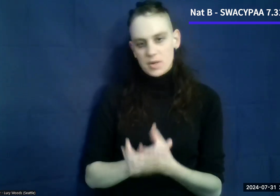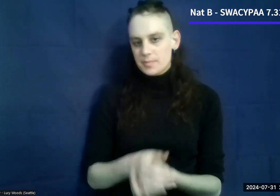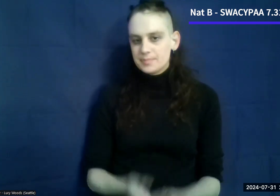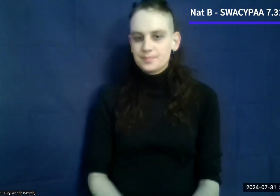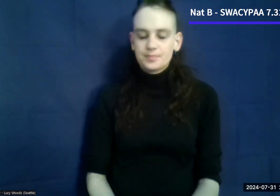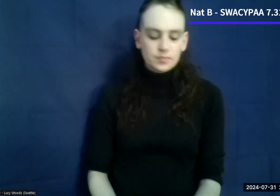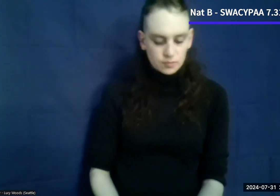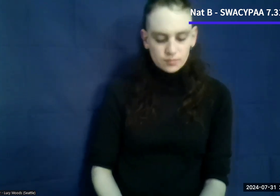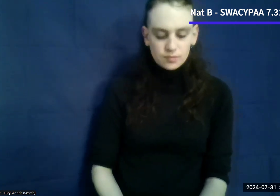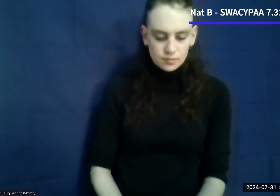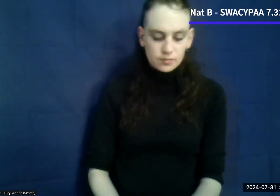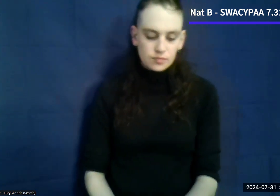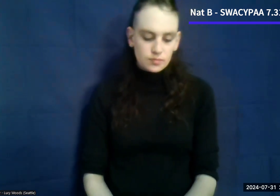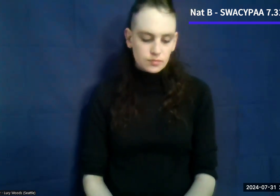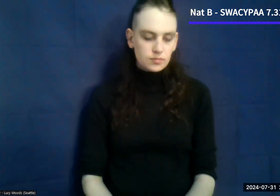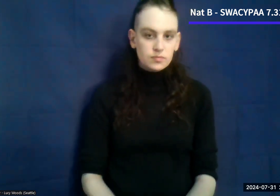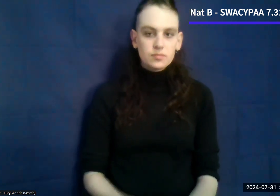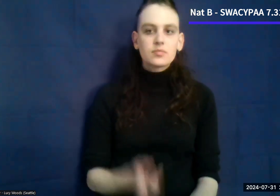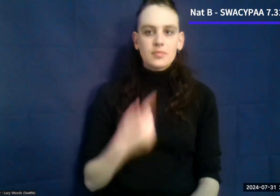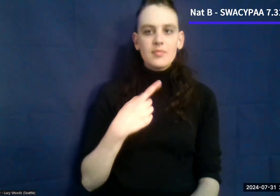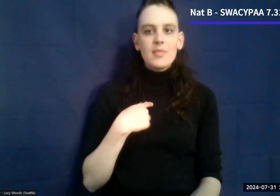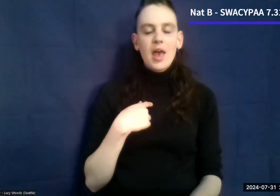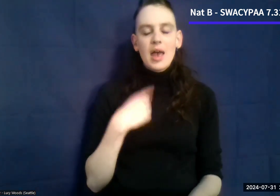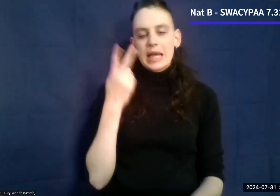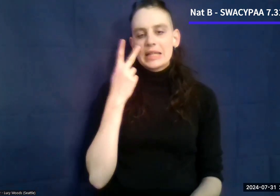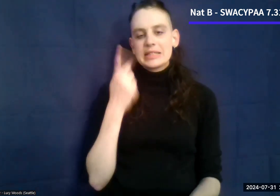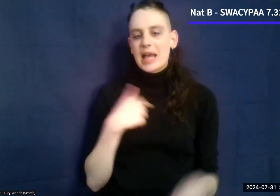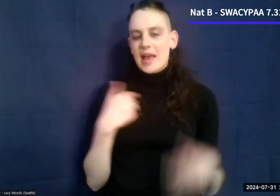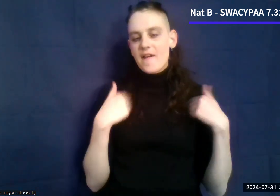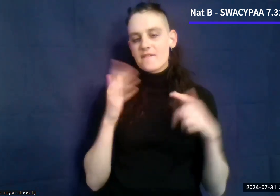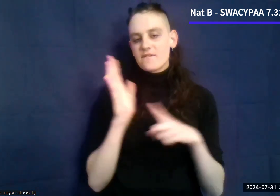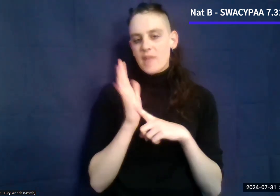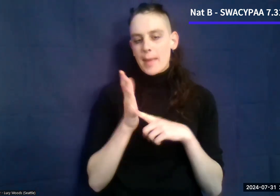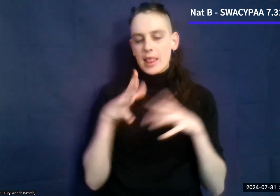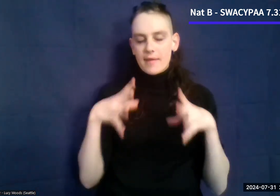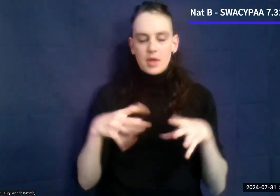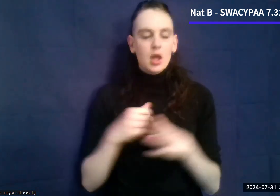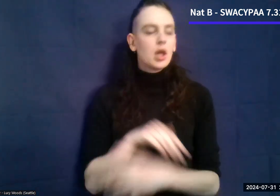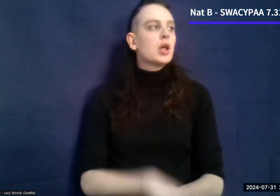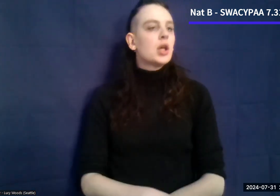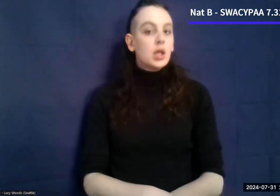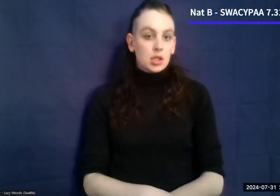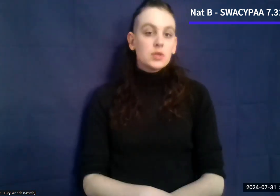So that happened. I see that I have 5 minutes. I acknowledge the timer. So yeah.